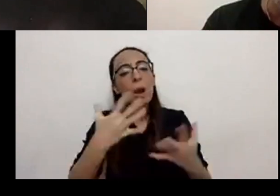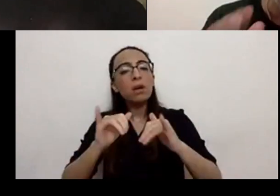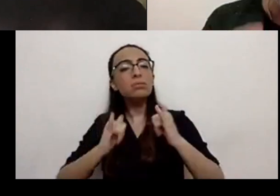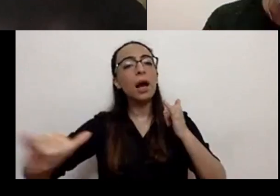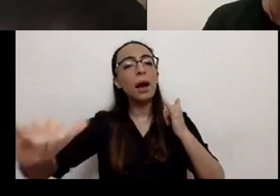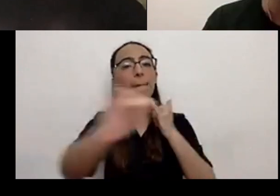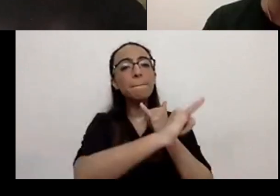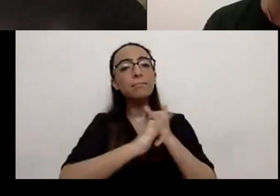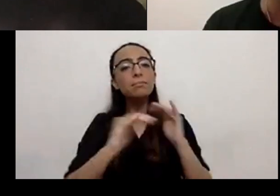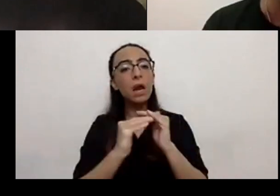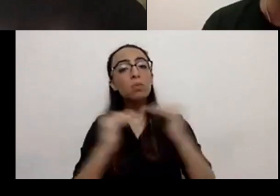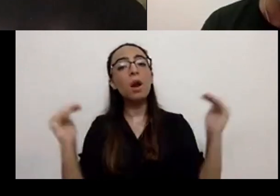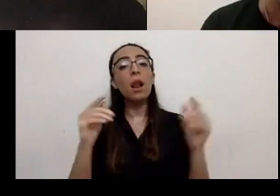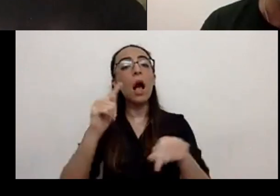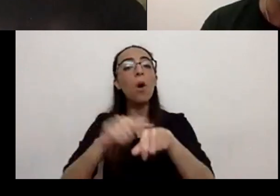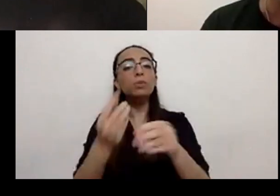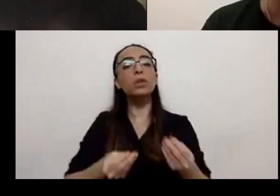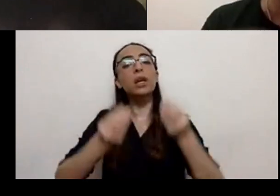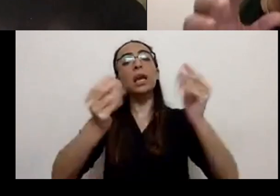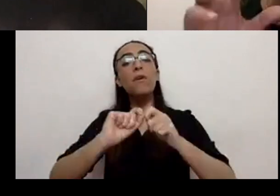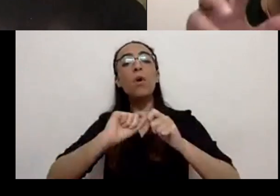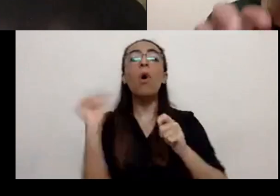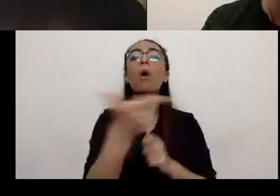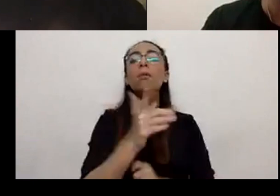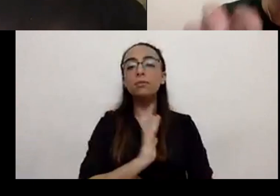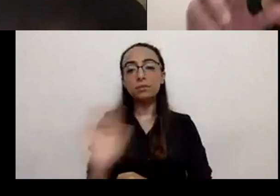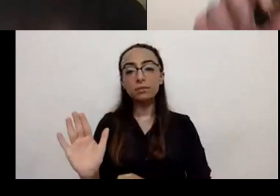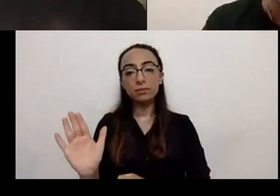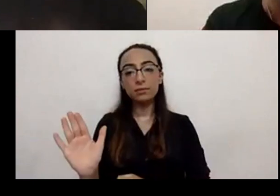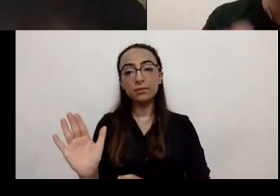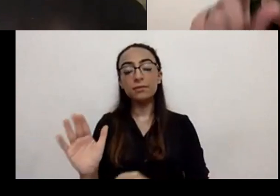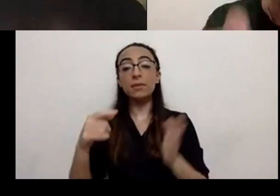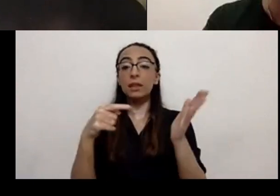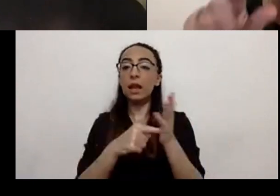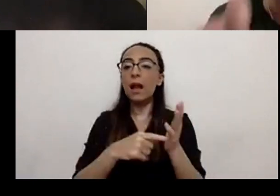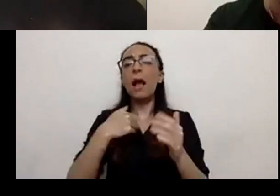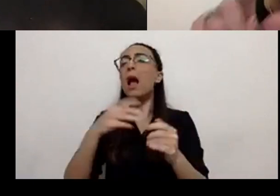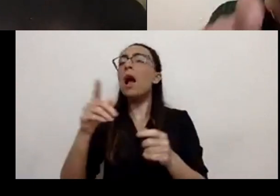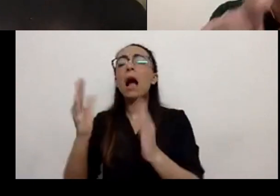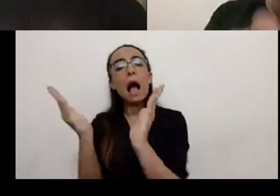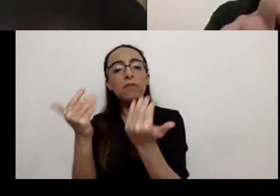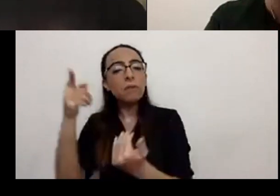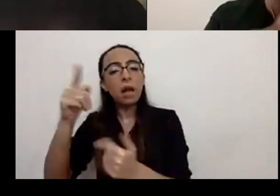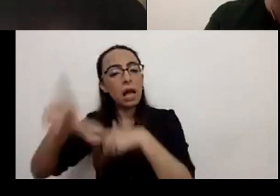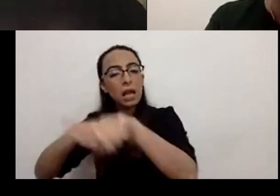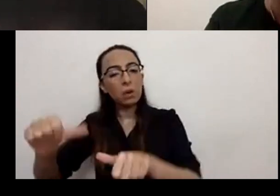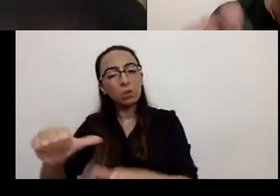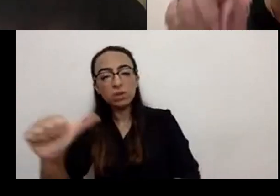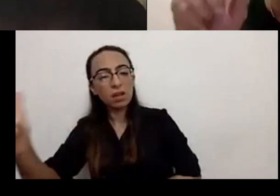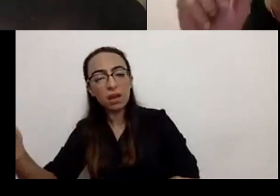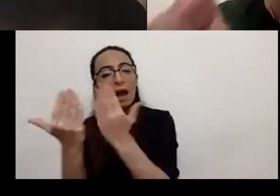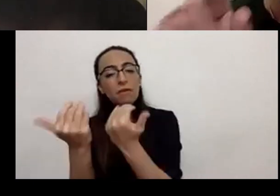be equal opportunity? Why should there not be the same services available to everybody,